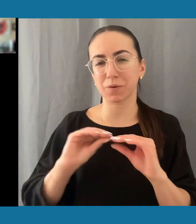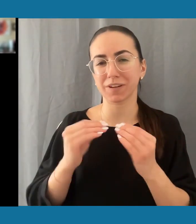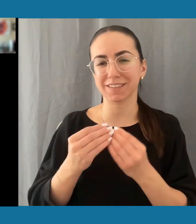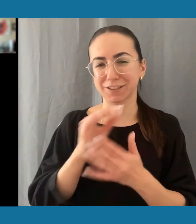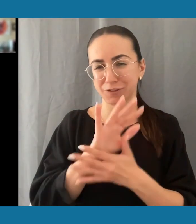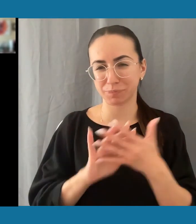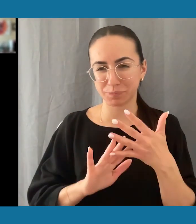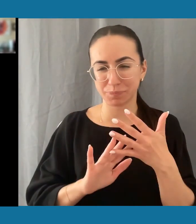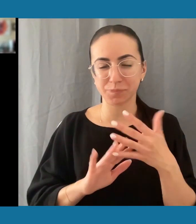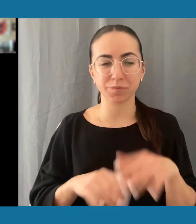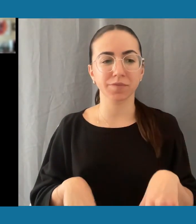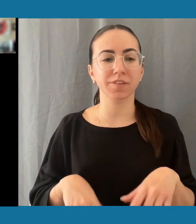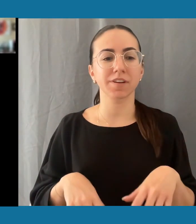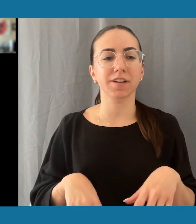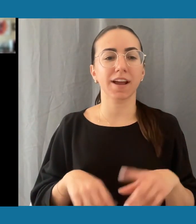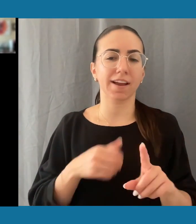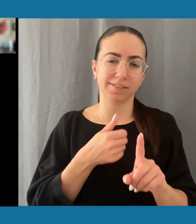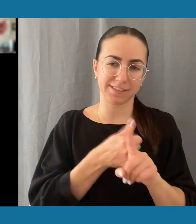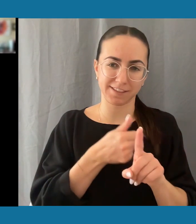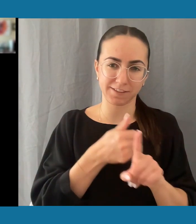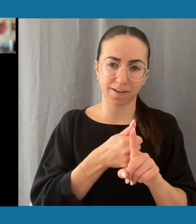self-advocates. Next slide.